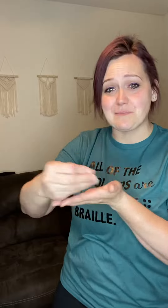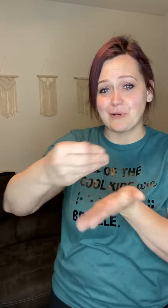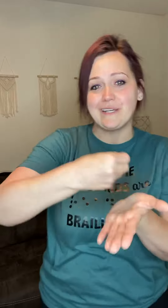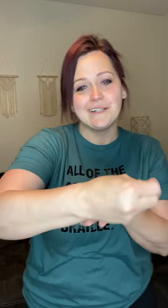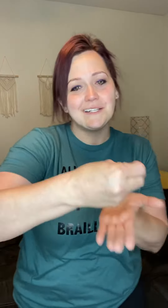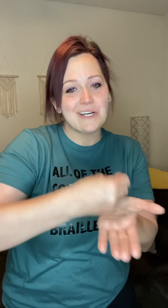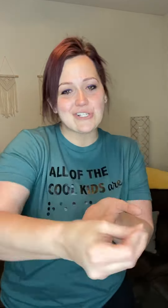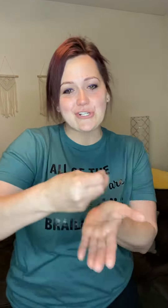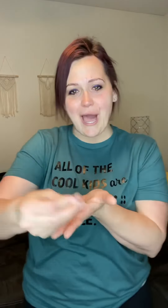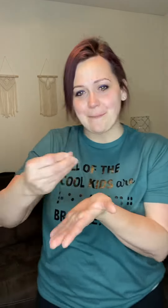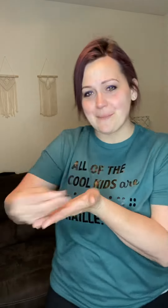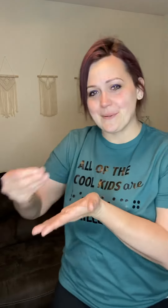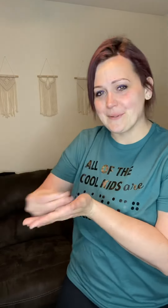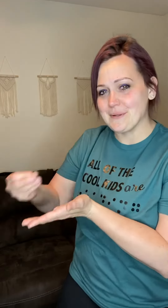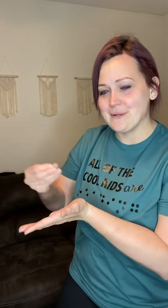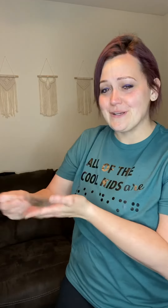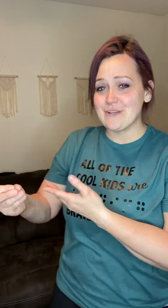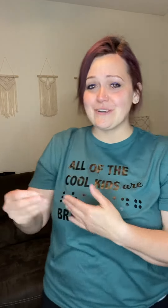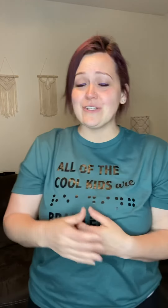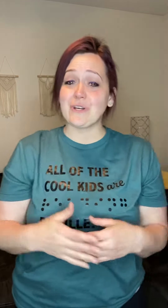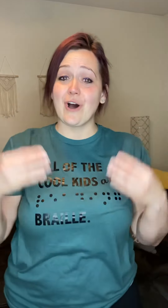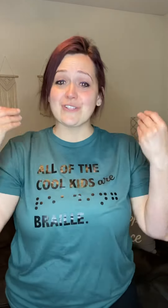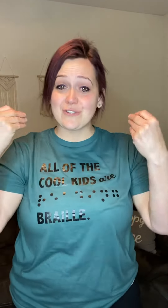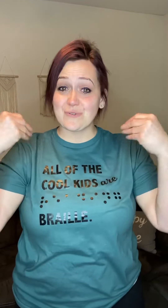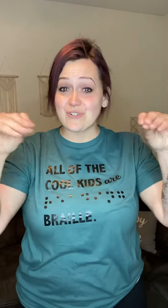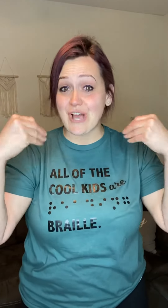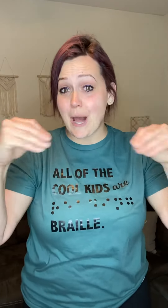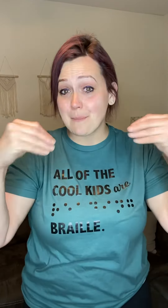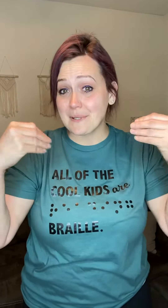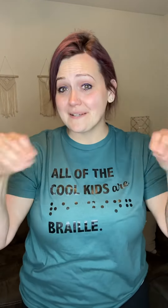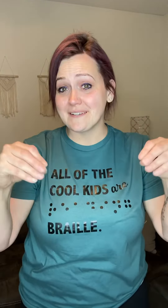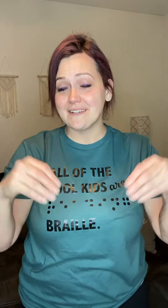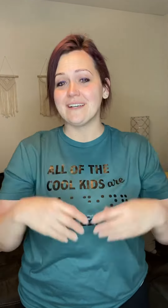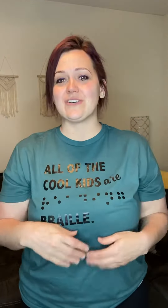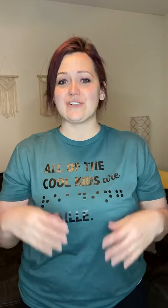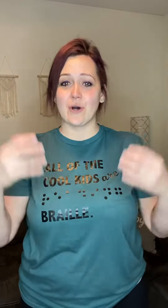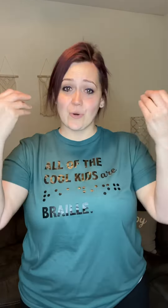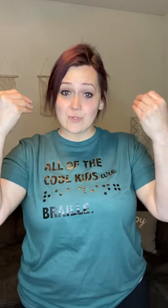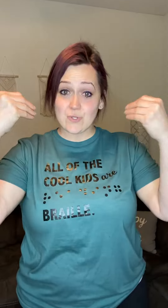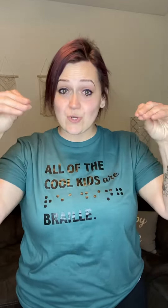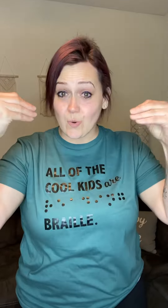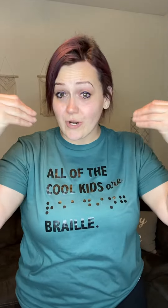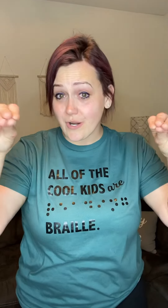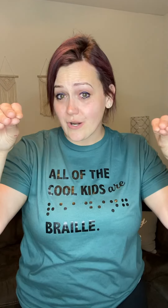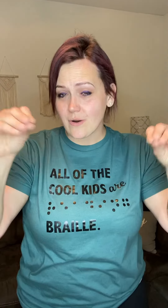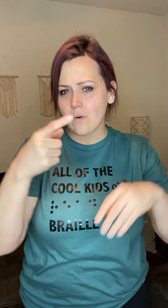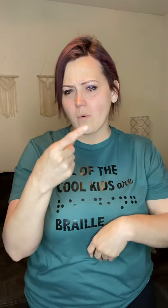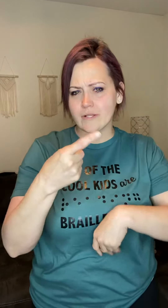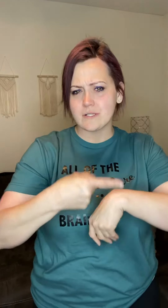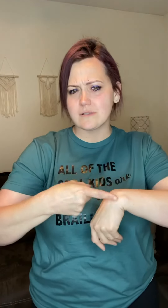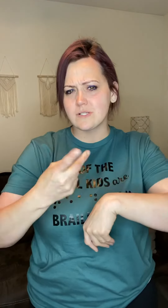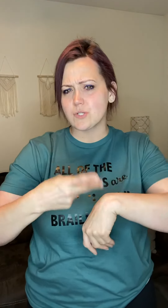spree. Shop. You can also do shop. So store, once,